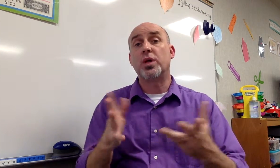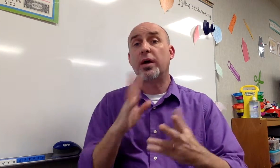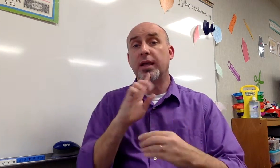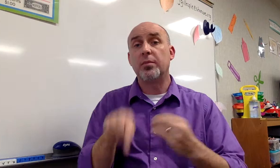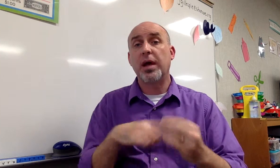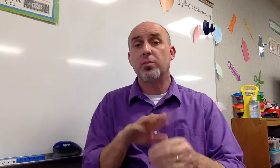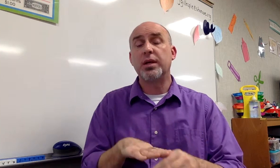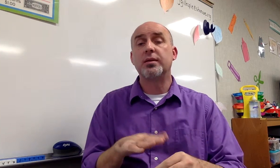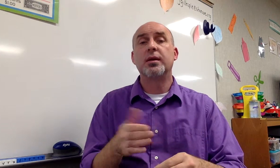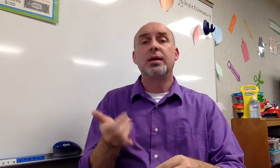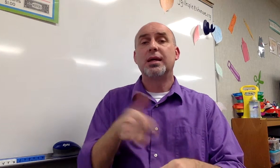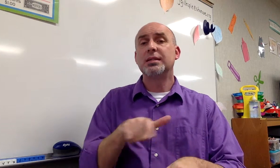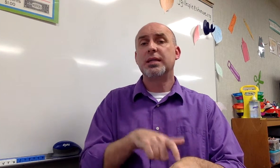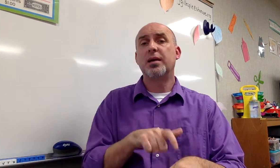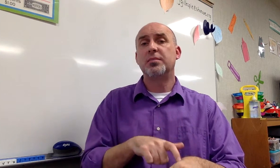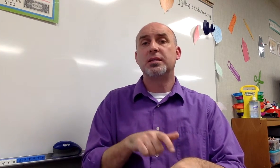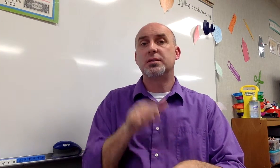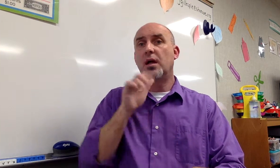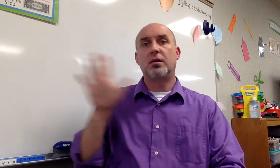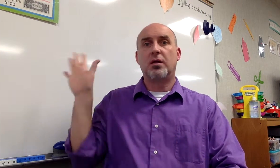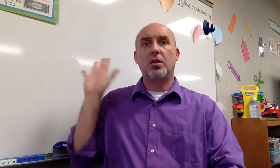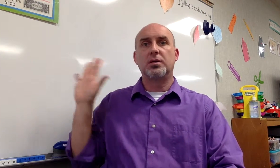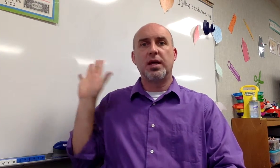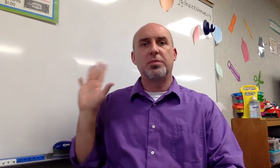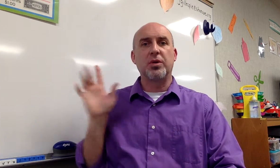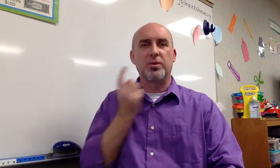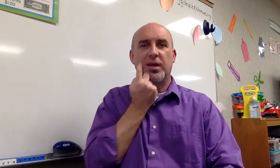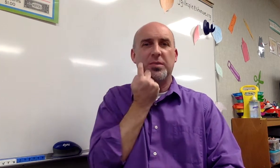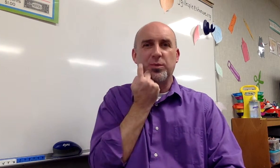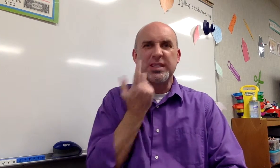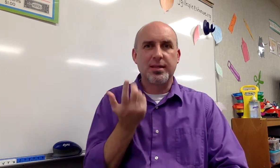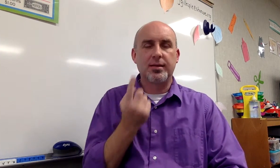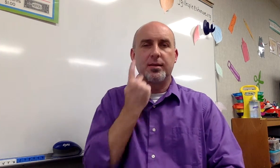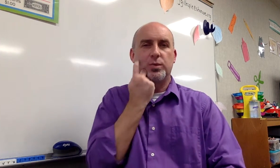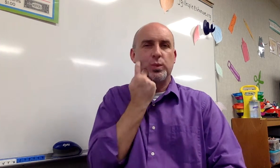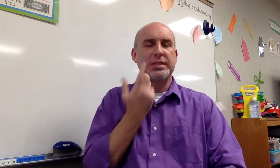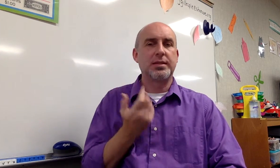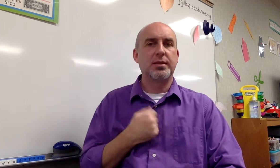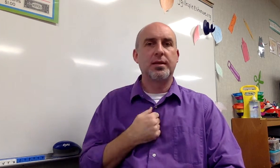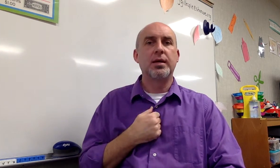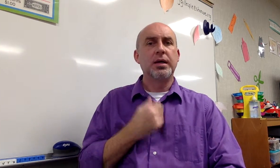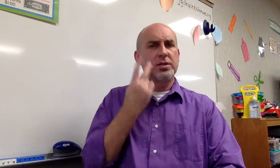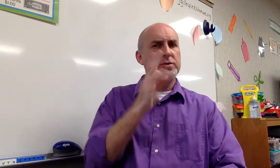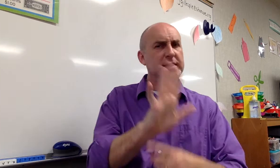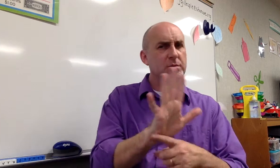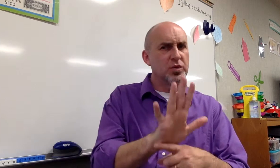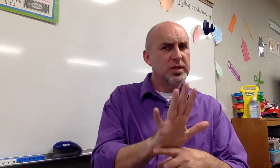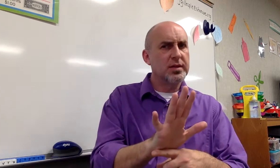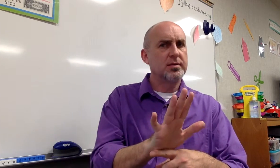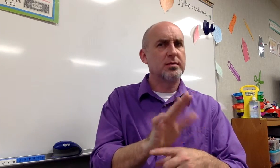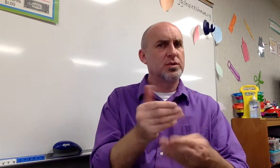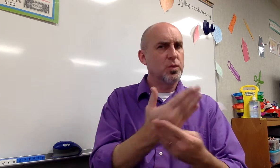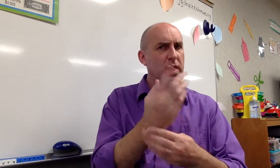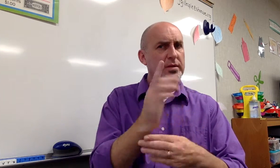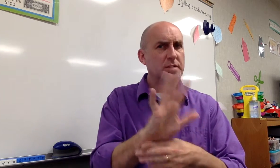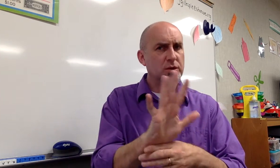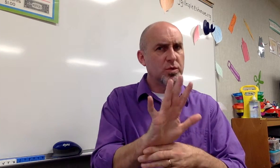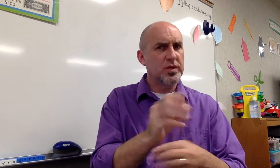talking about. But any time that's not a long time ago can be recently. So recently. Did you see the movie? The new one? The new movie that